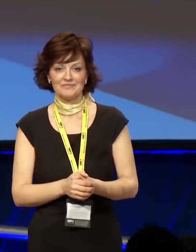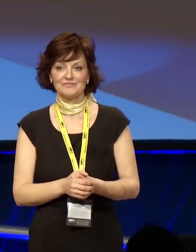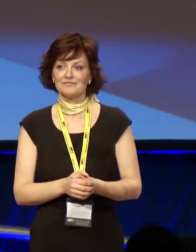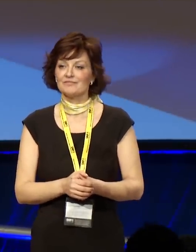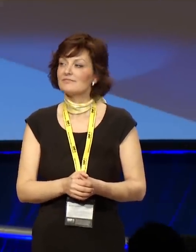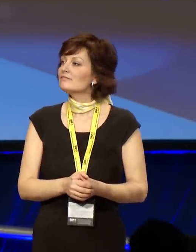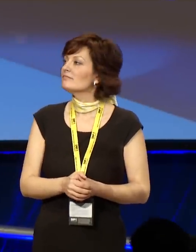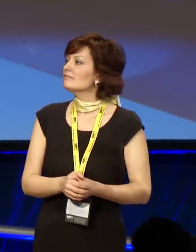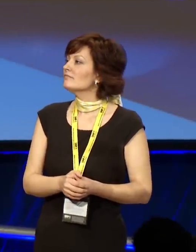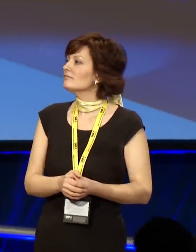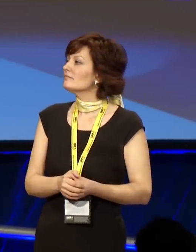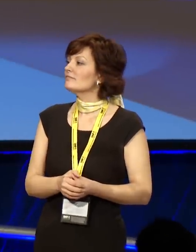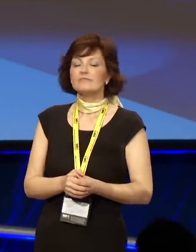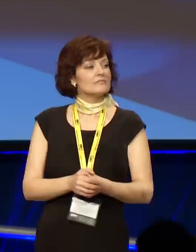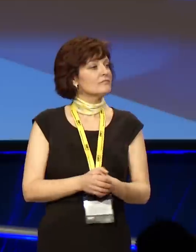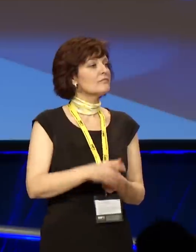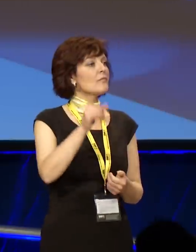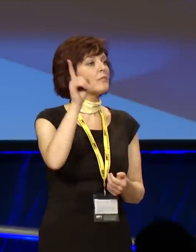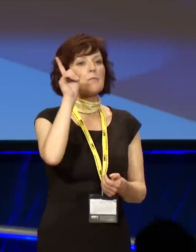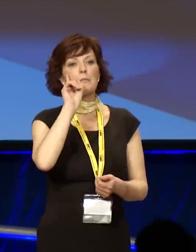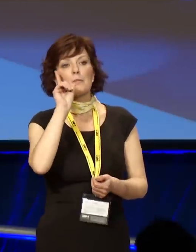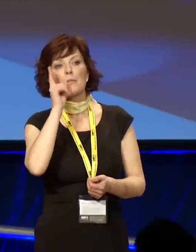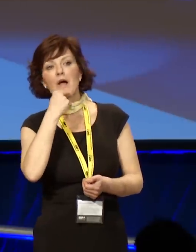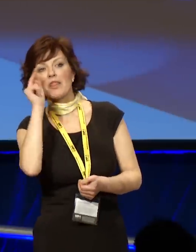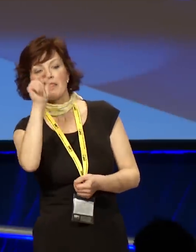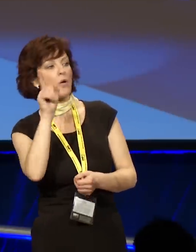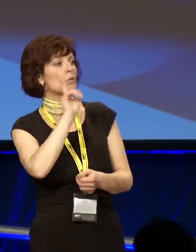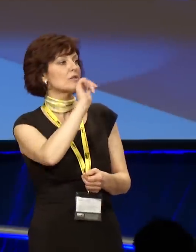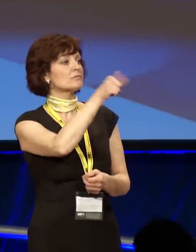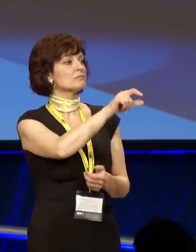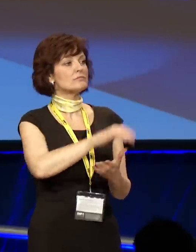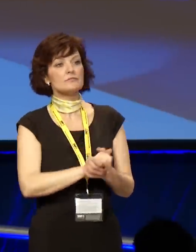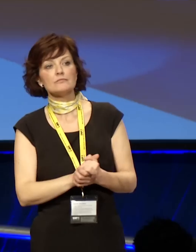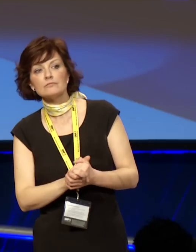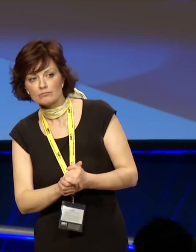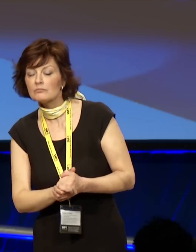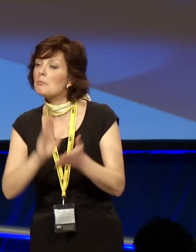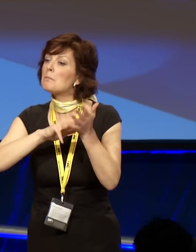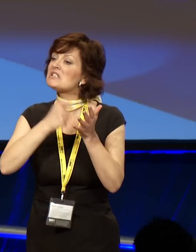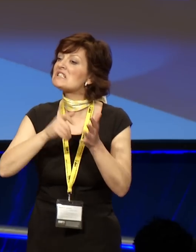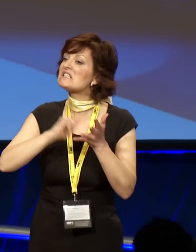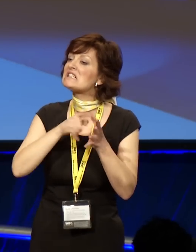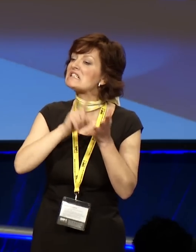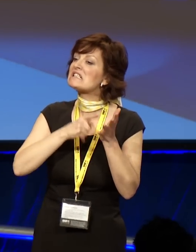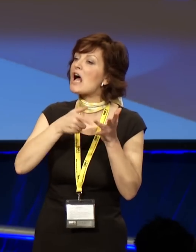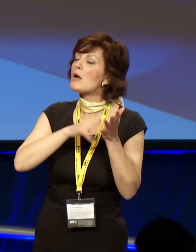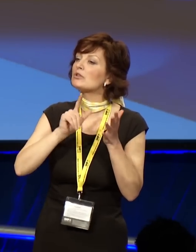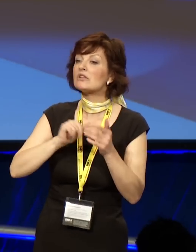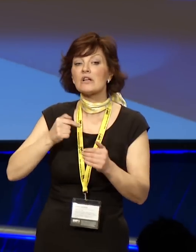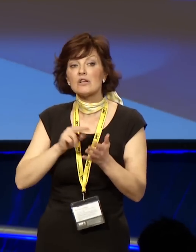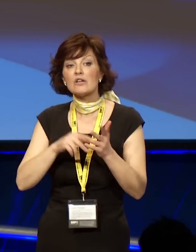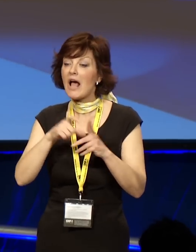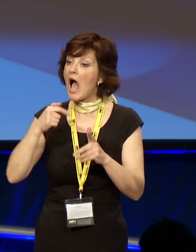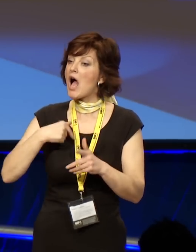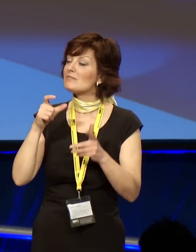And at the gentleman there, and then we'll take the gentleman there. Gentleman there. Mr. Salmond, I'm David Milligan from Scott to